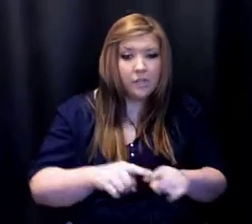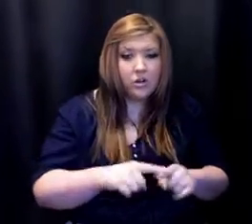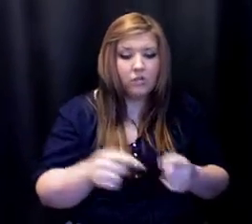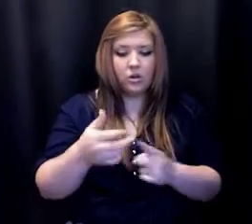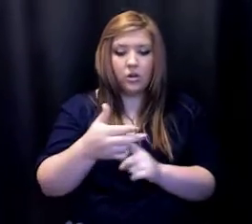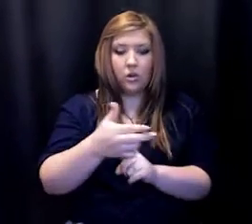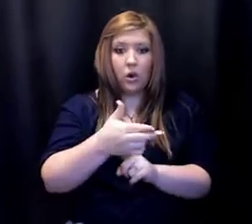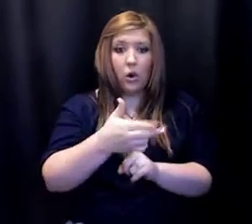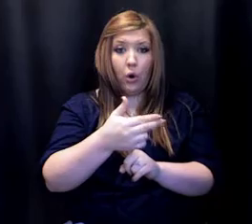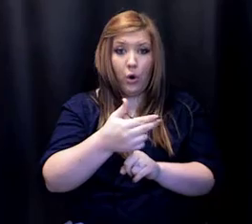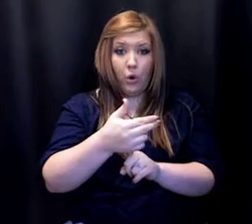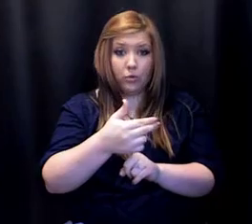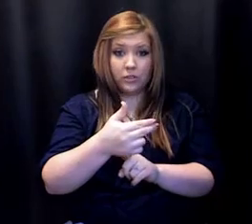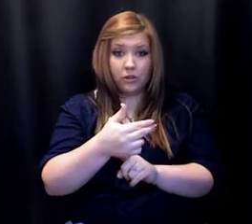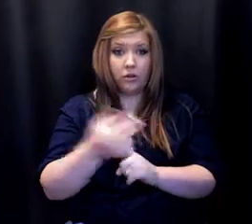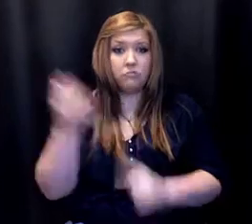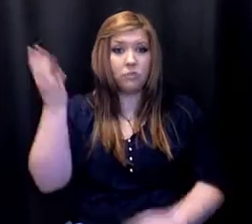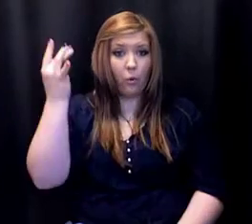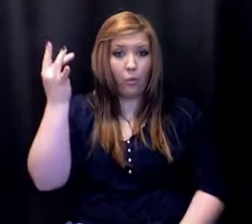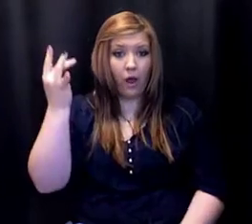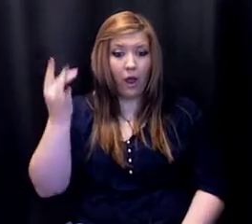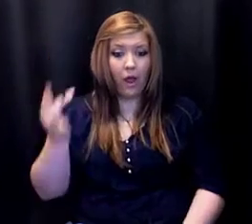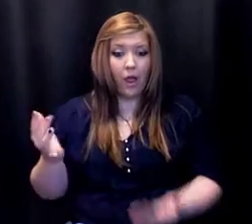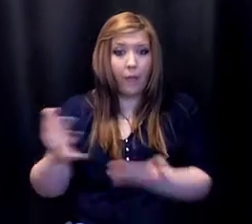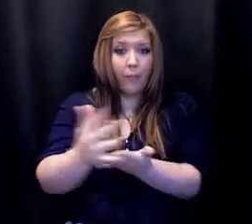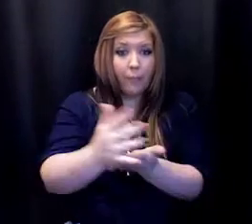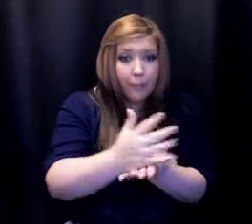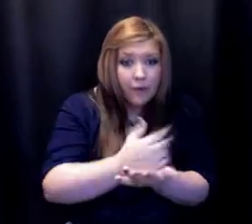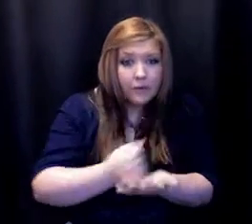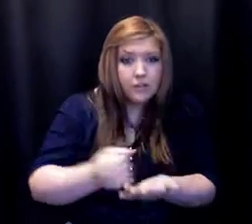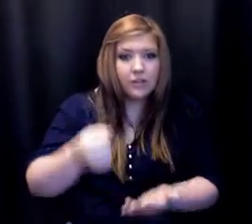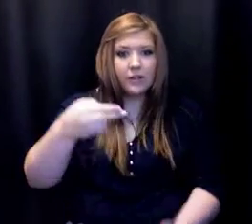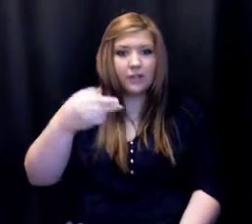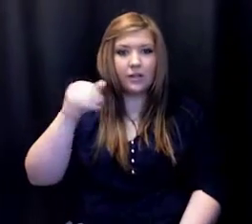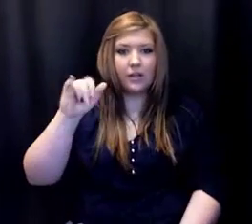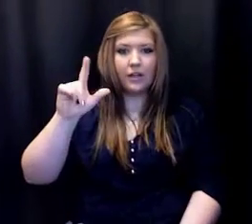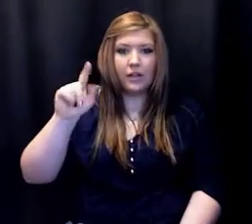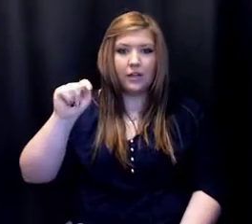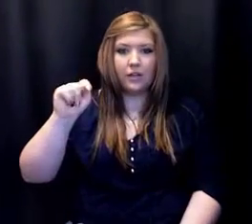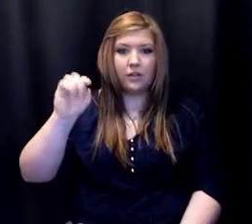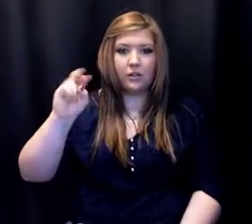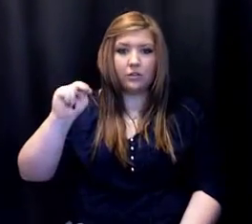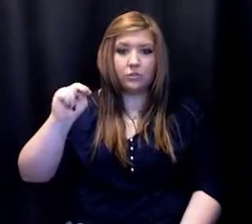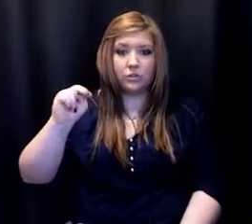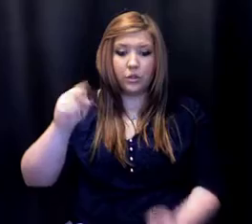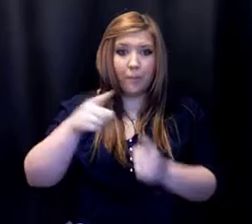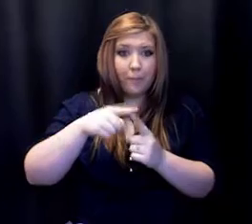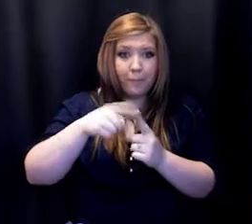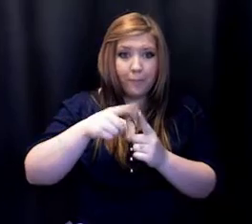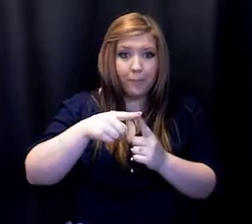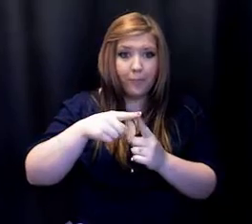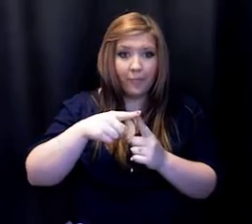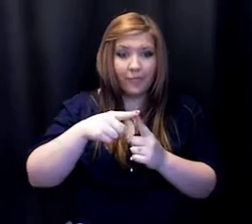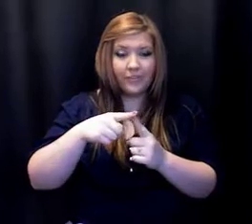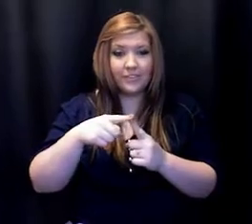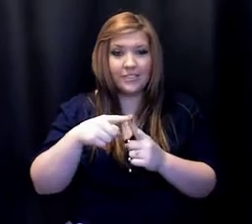because I collect Hilton points. So we stayed at different Hilton hotels, like the Hampton